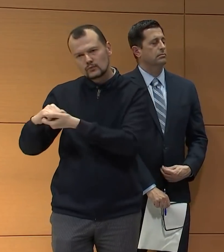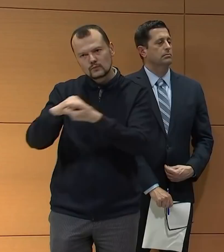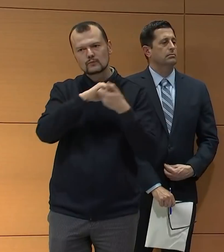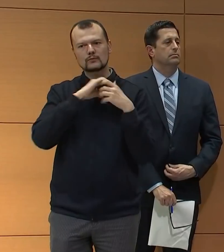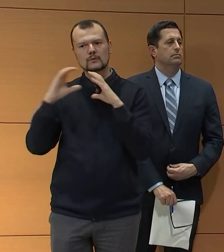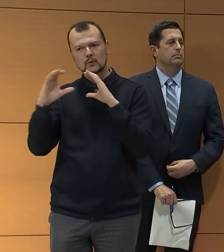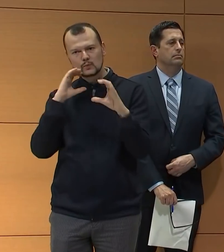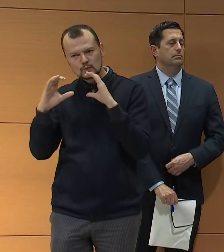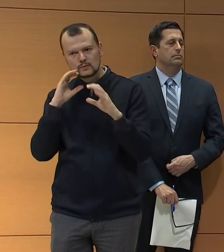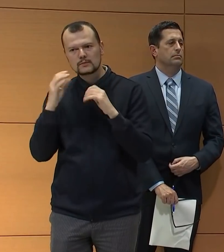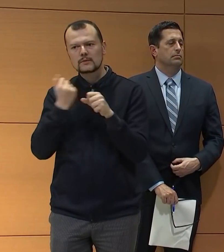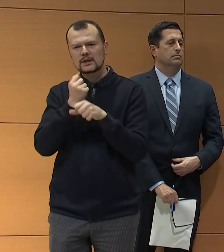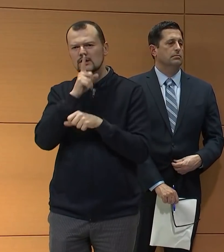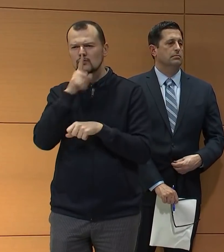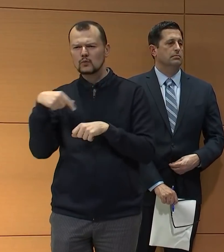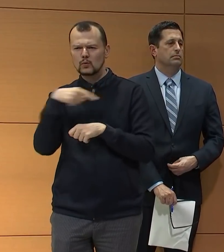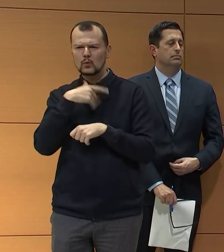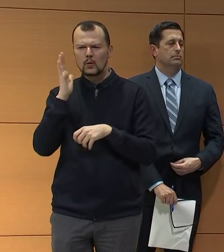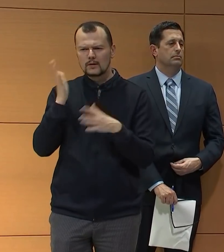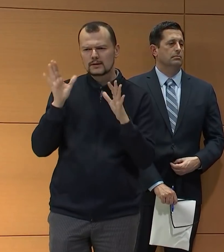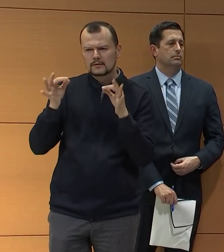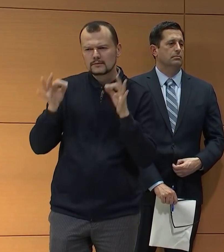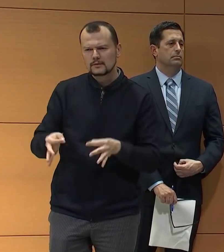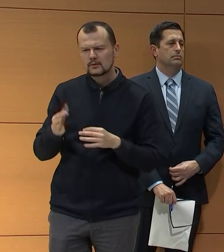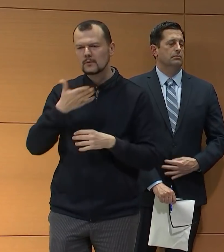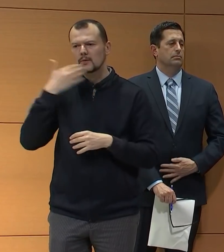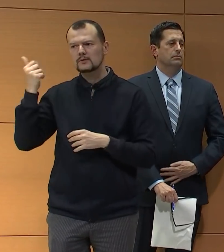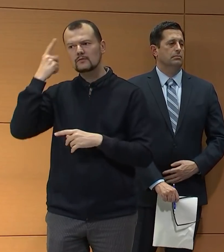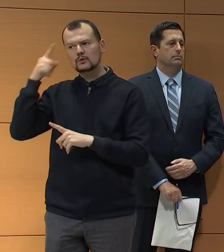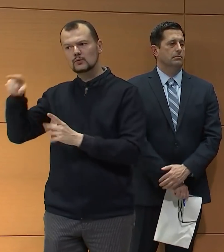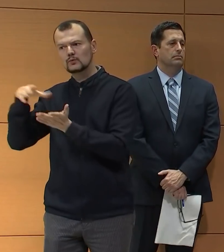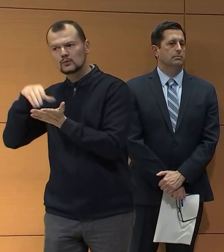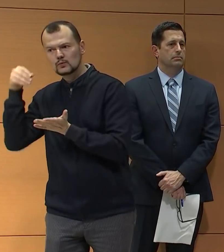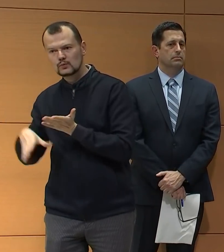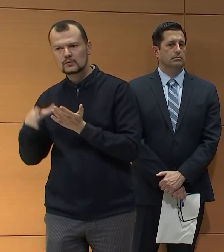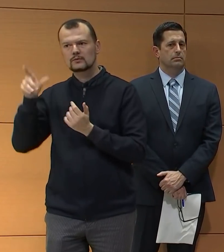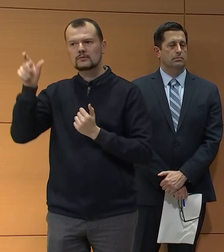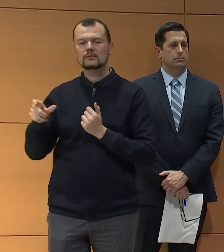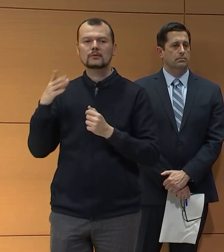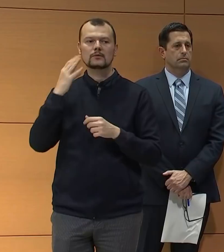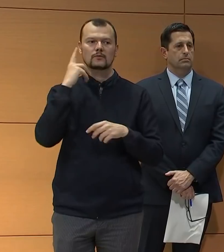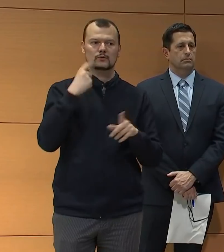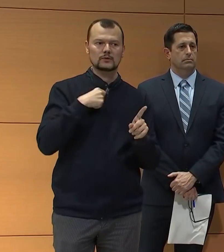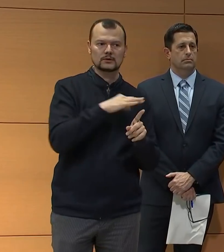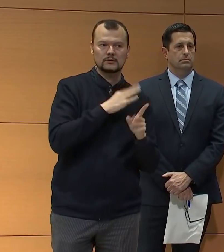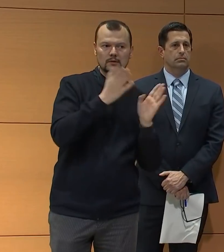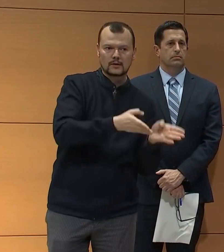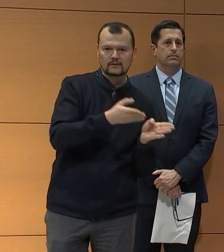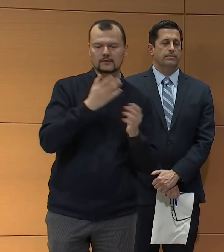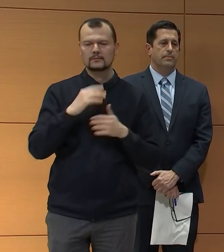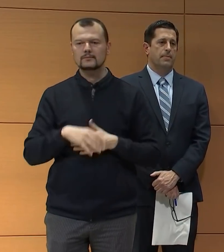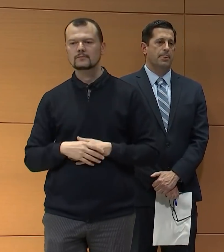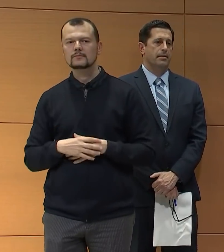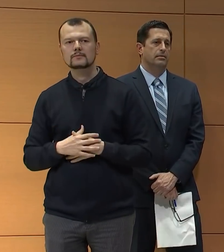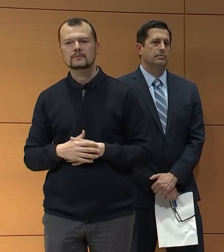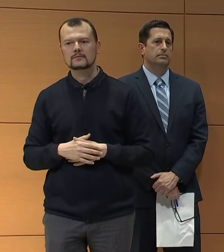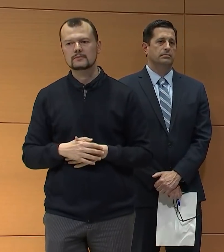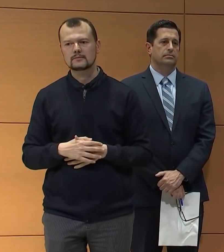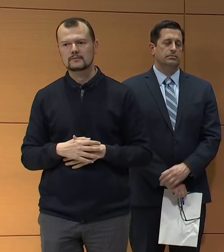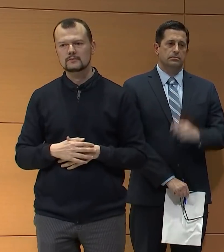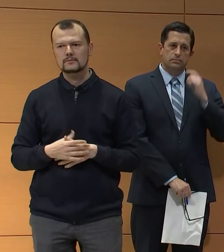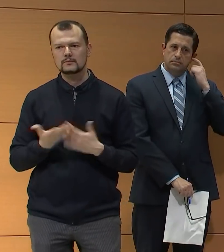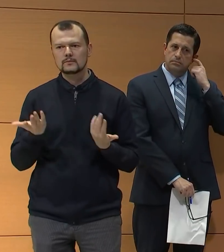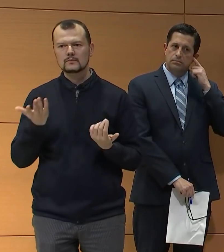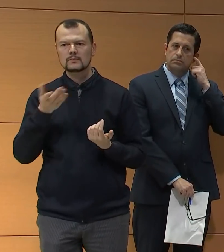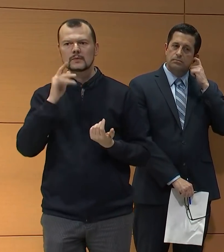of our students and staff, and we will follow the data to help us make the appropriate decisions. What do you say to parents watching this who are saying, what are you